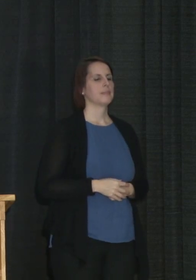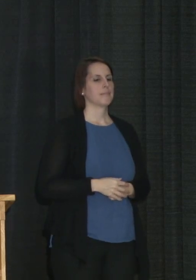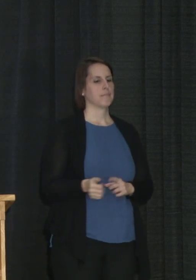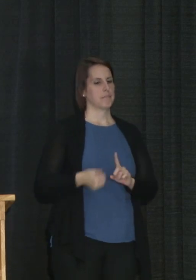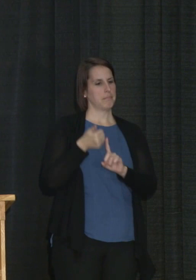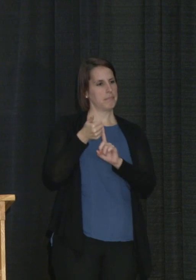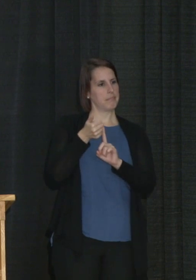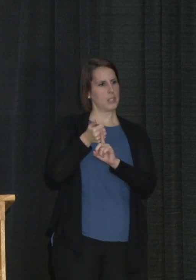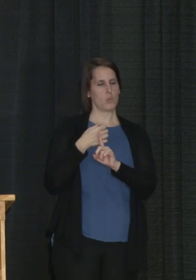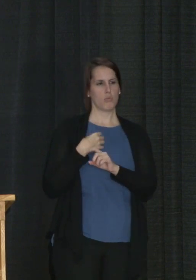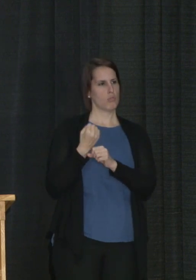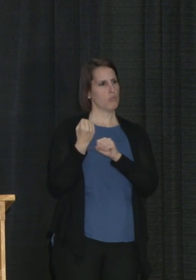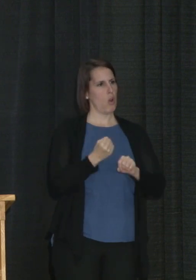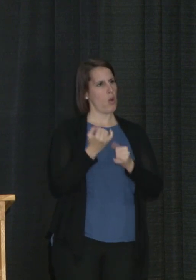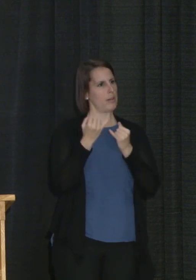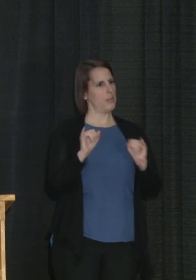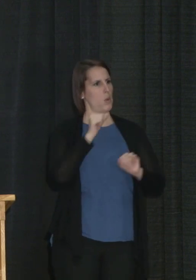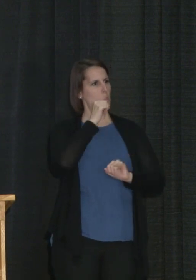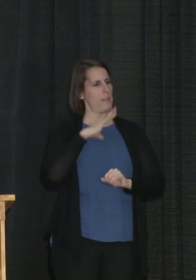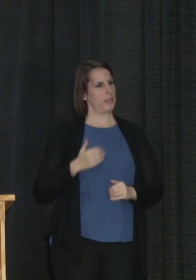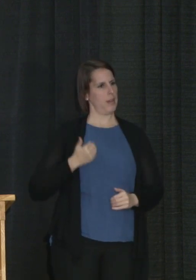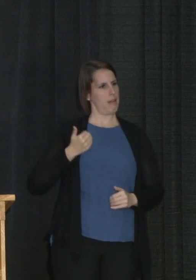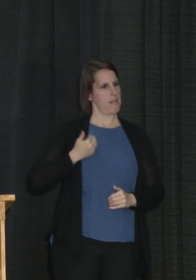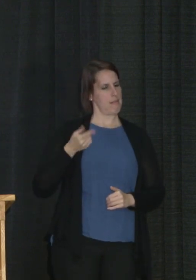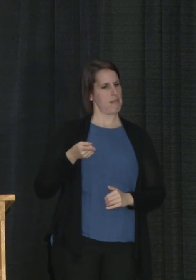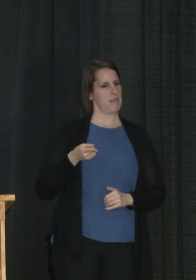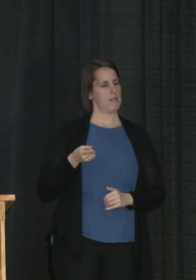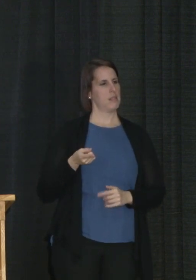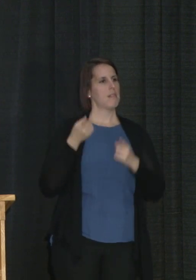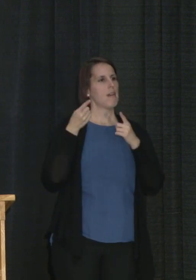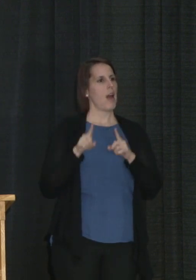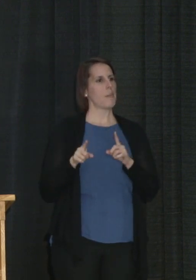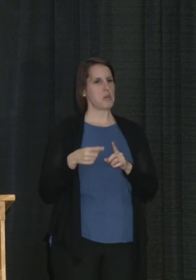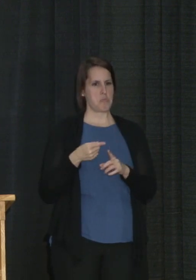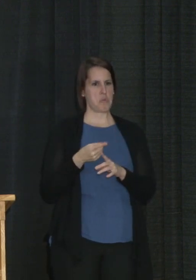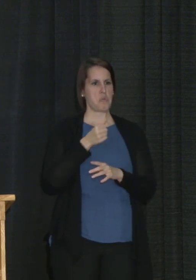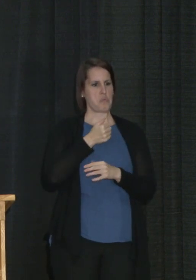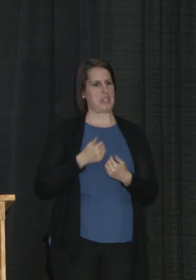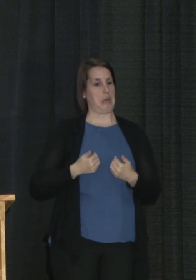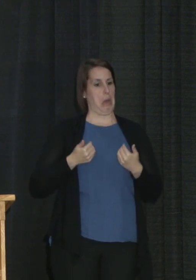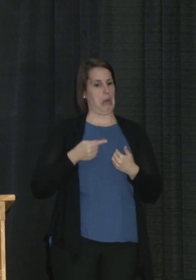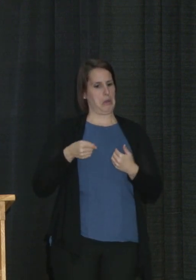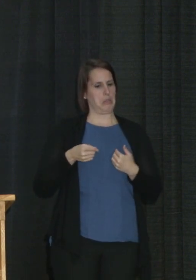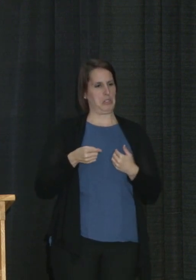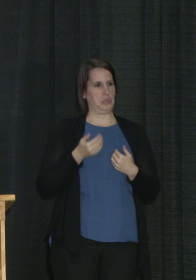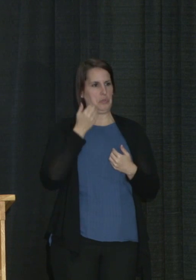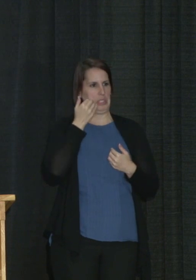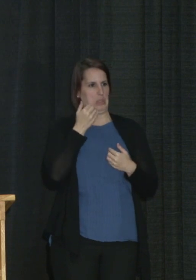Gabrielle is a strong, independent young woman who early in adulthood learned she was about to become a single parent.